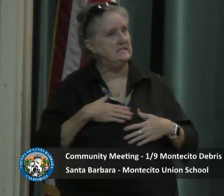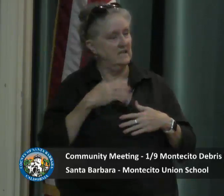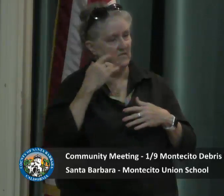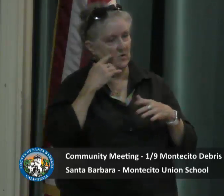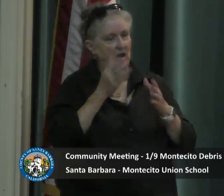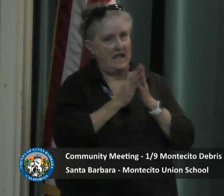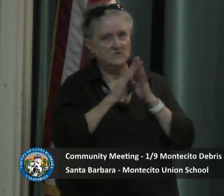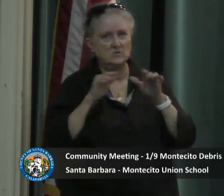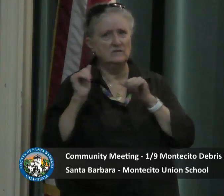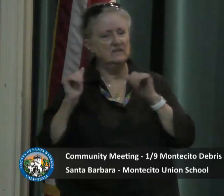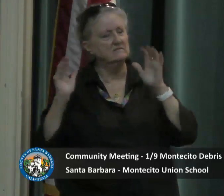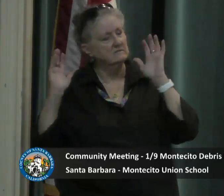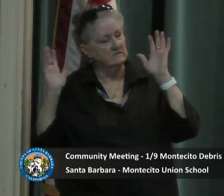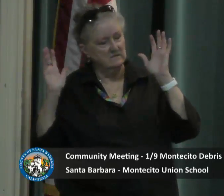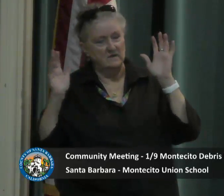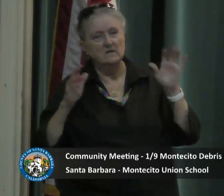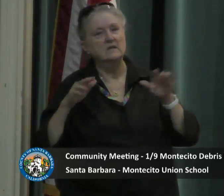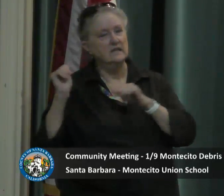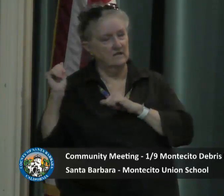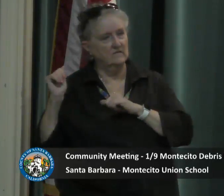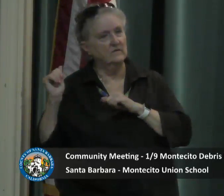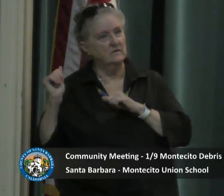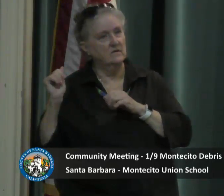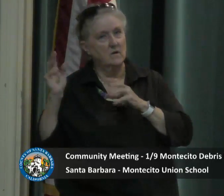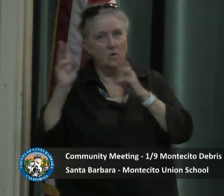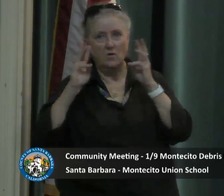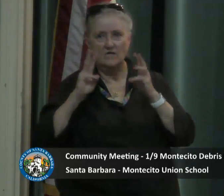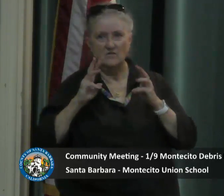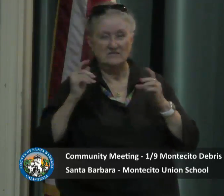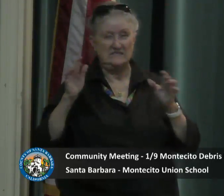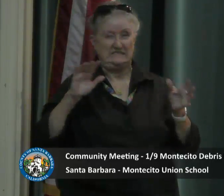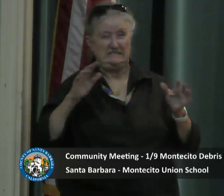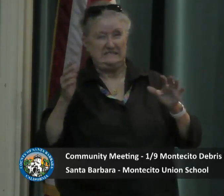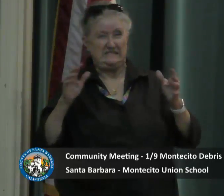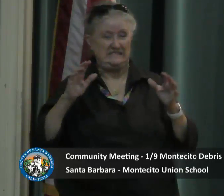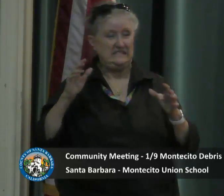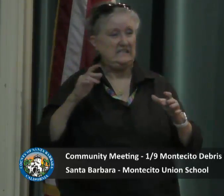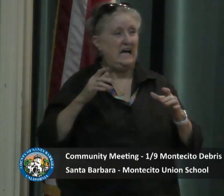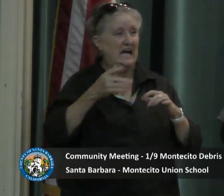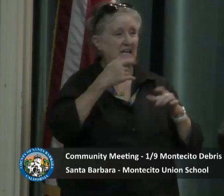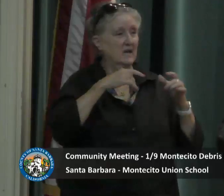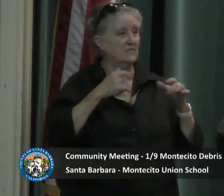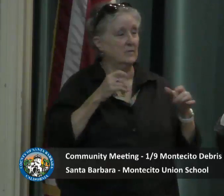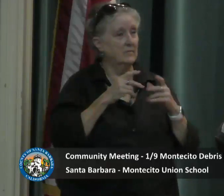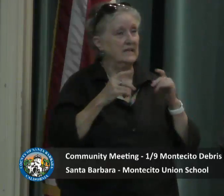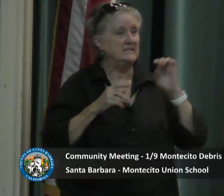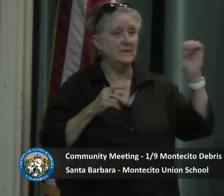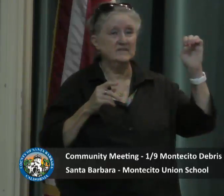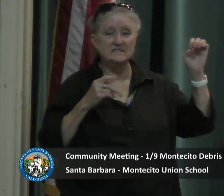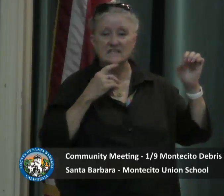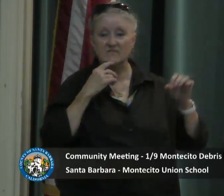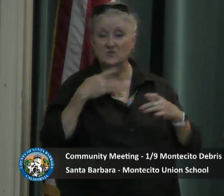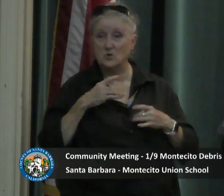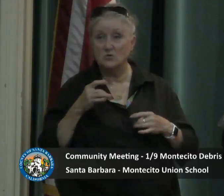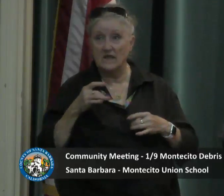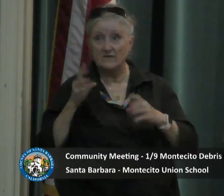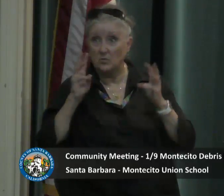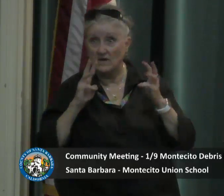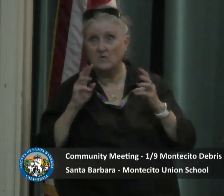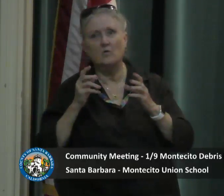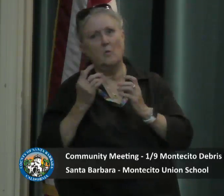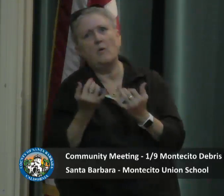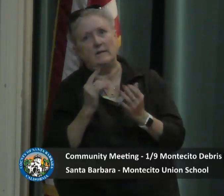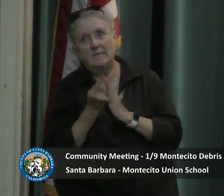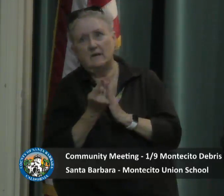to leave, do so. Weather is always a little finicky. I come from a place back east where we used to say, if you don't like the weather, just wait a